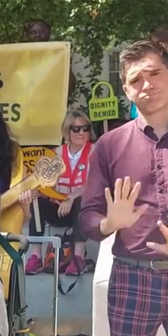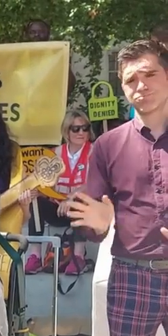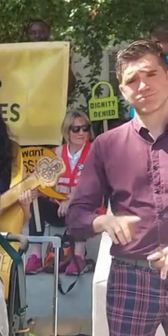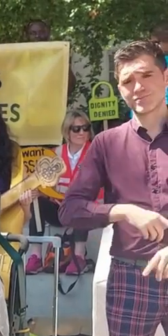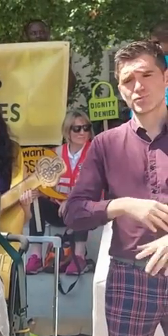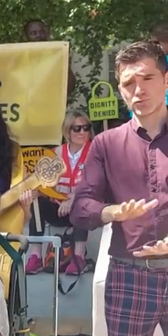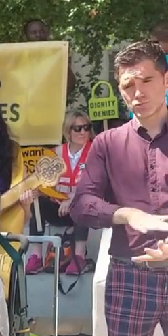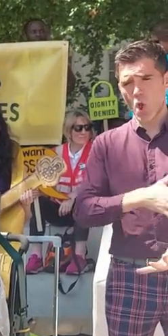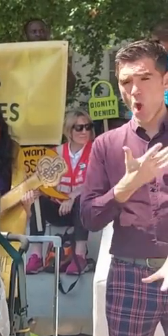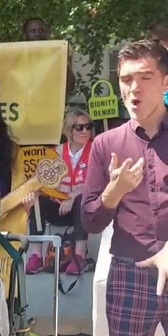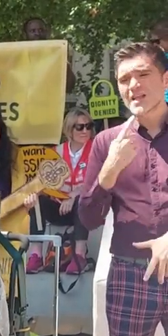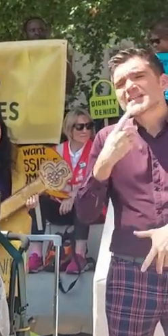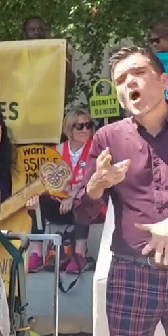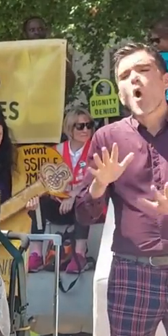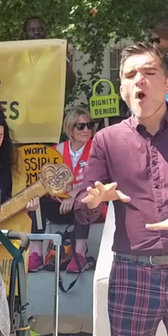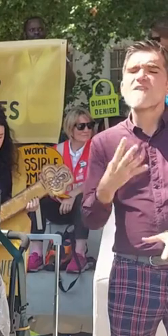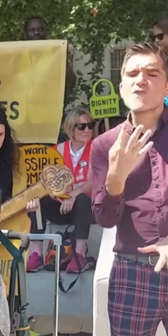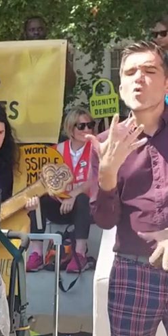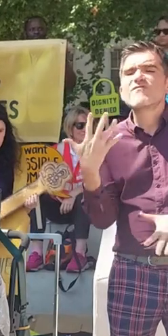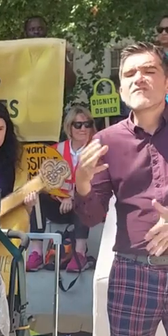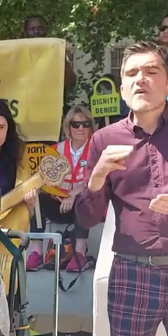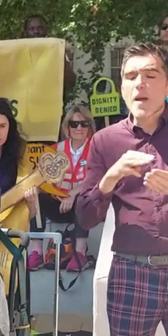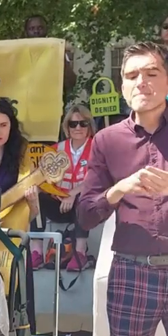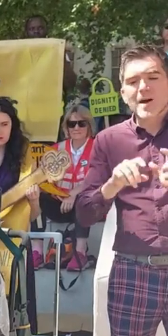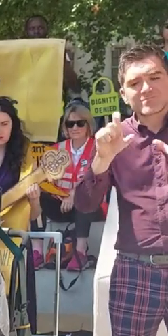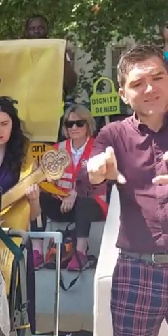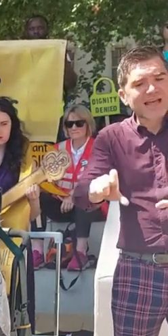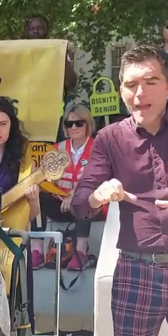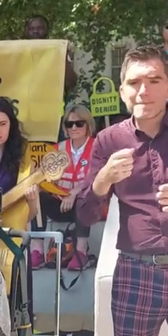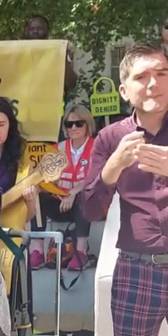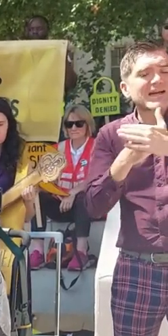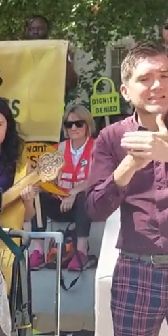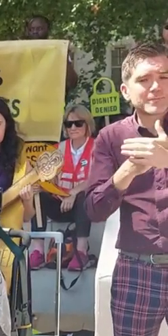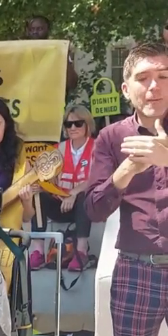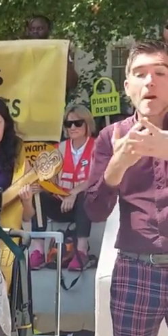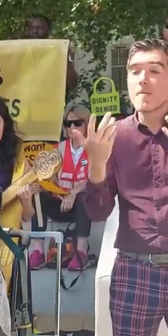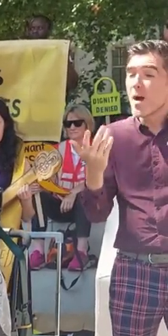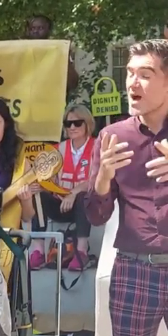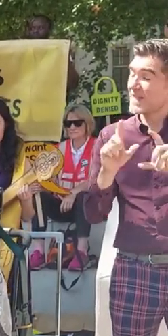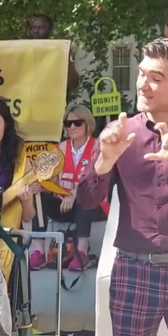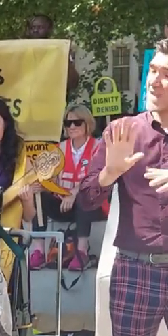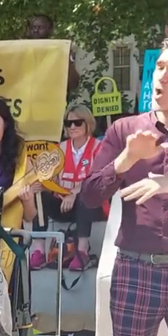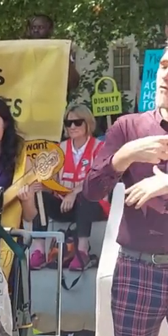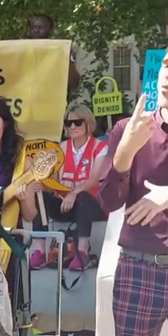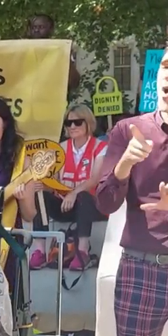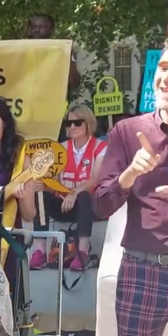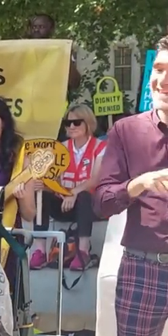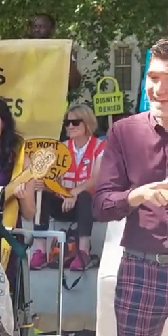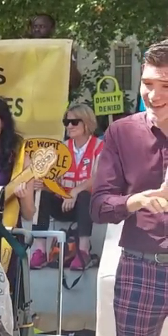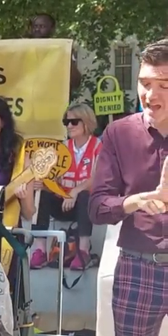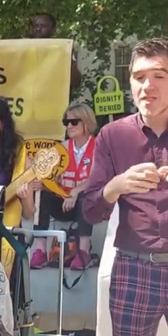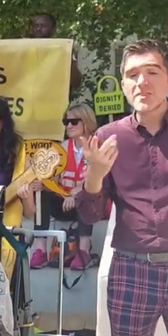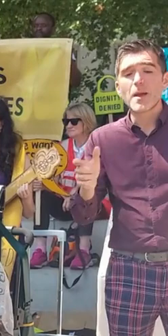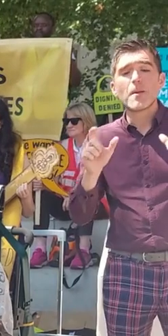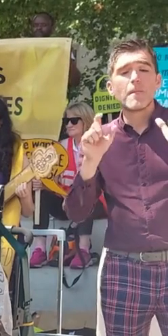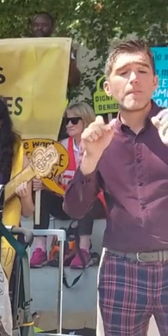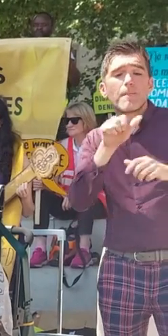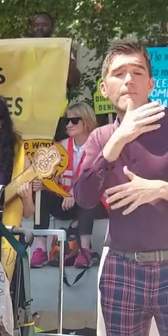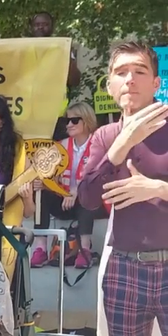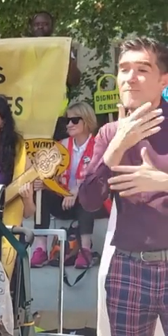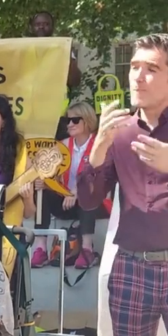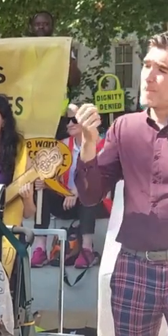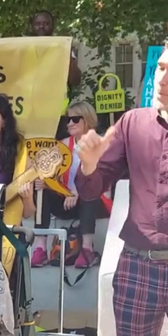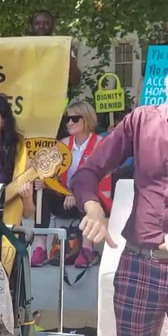I would be there for around 4 or 5 months at most, but I ended up staying over a year until my current housing situation